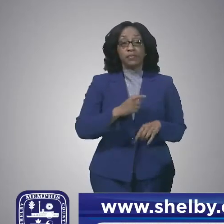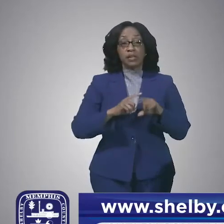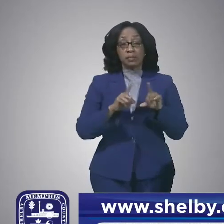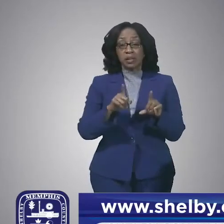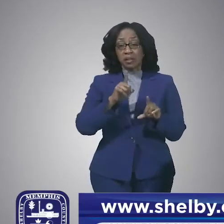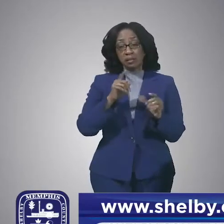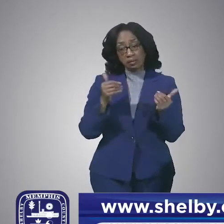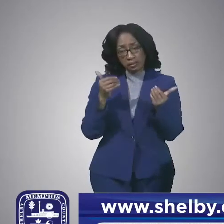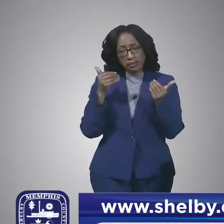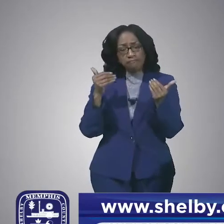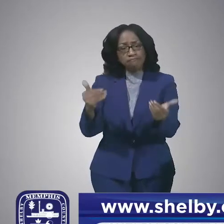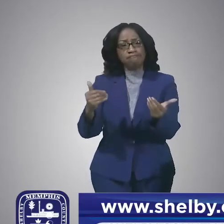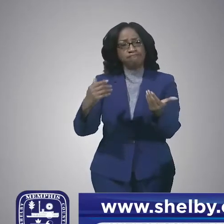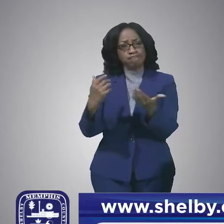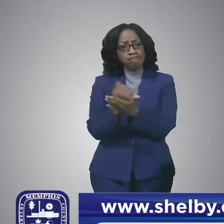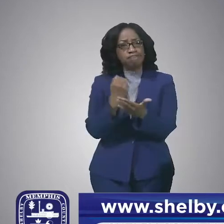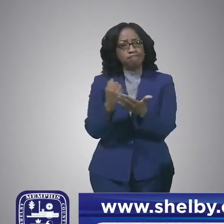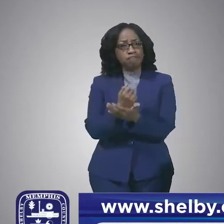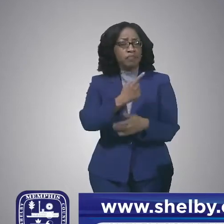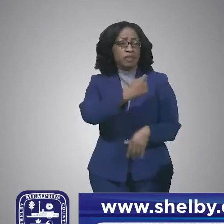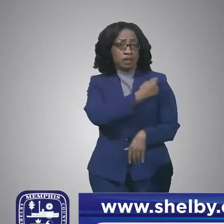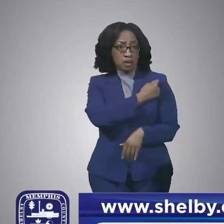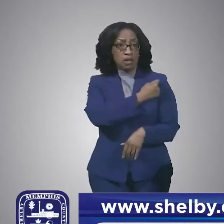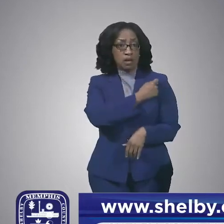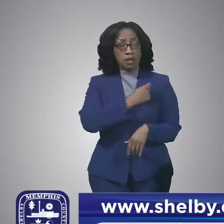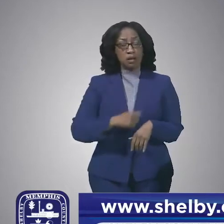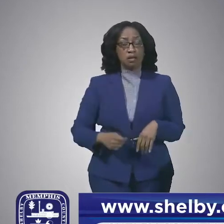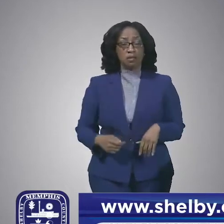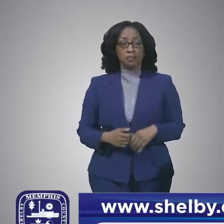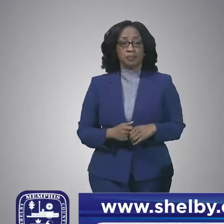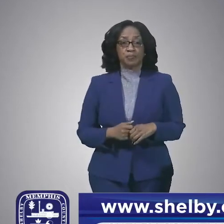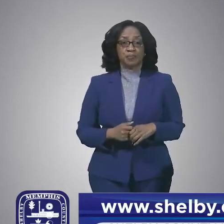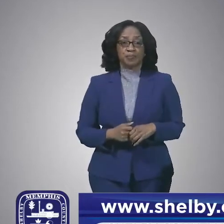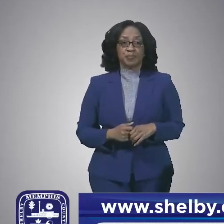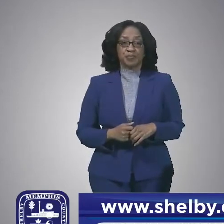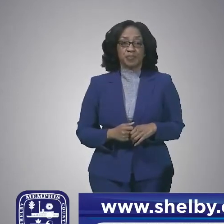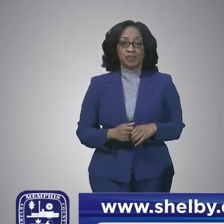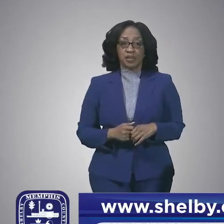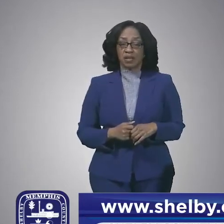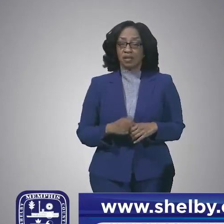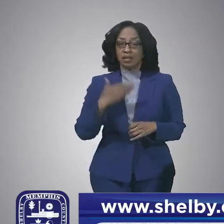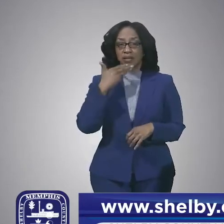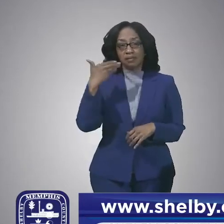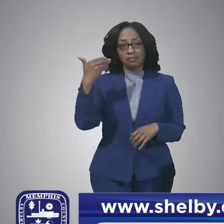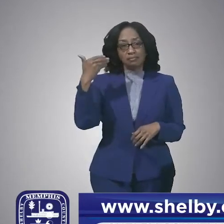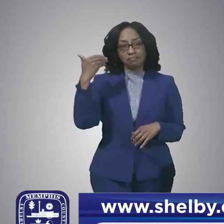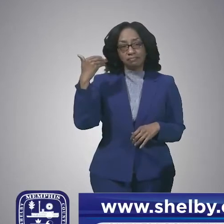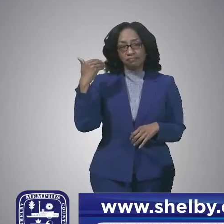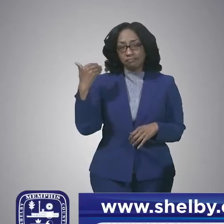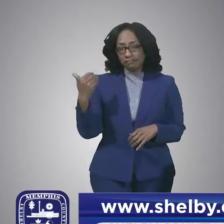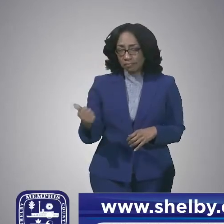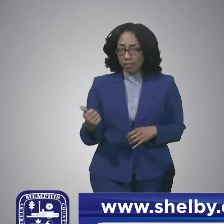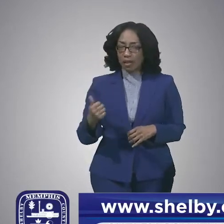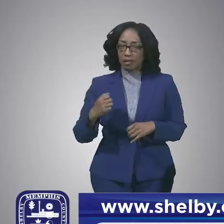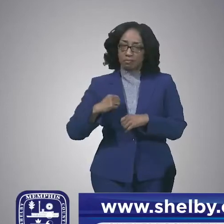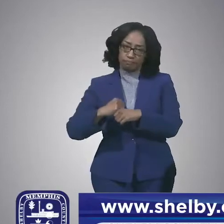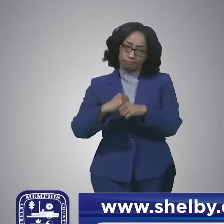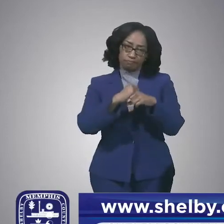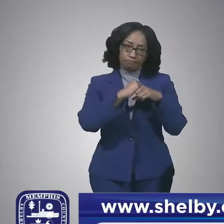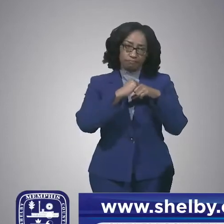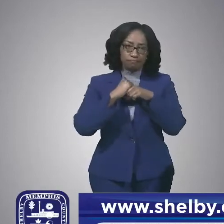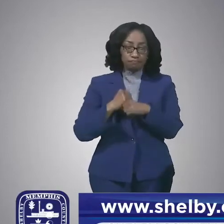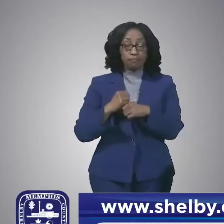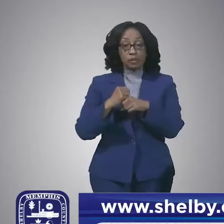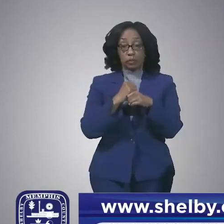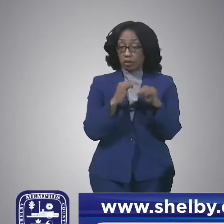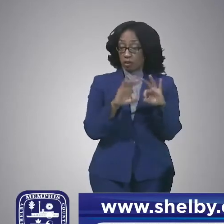that you're taking advantage of the COVID-19 vaccination. It is the best way for us to not only protect